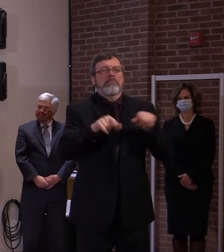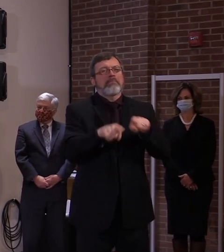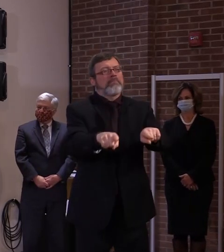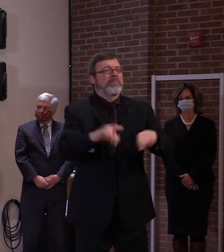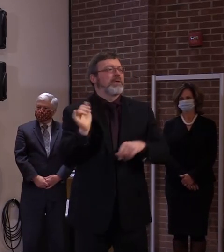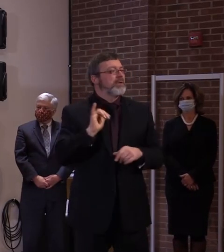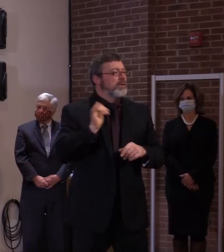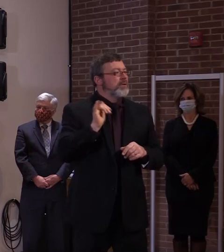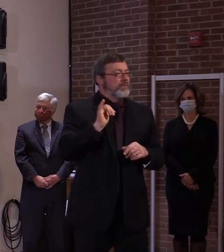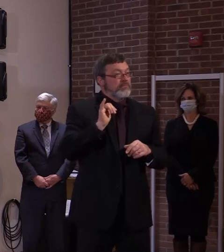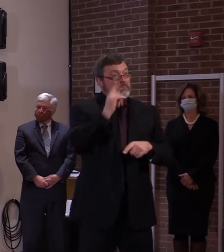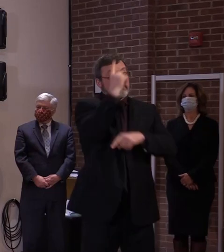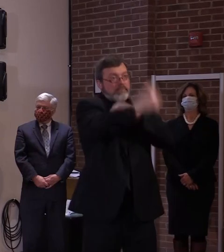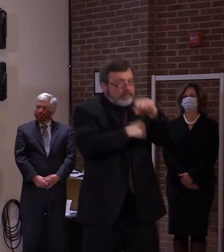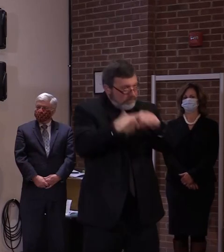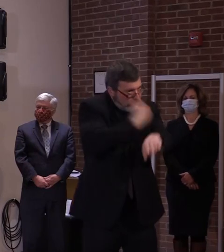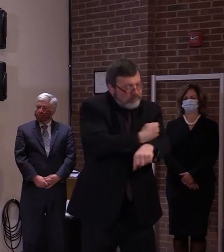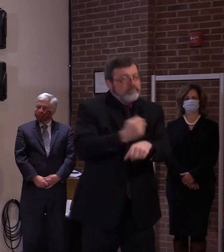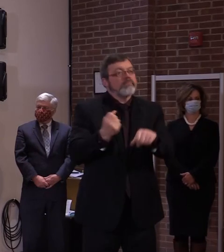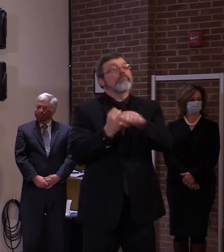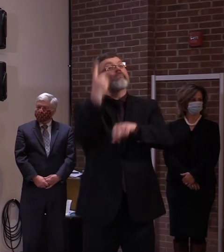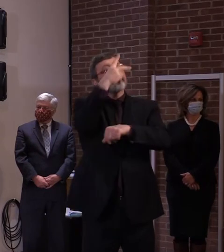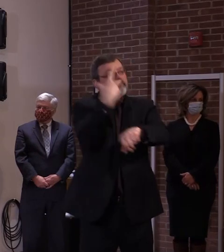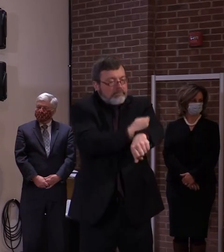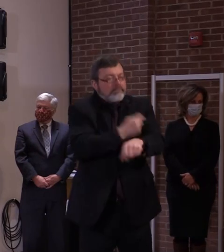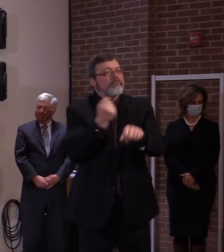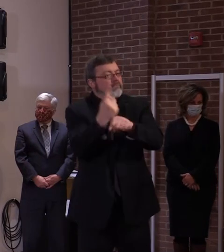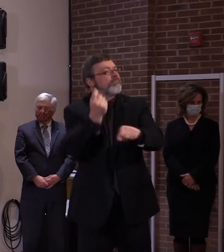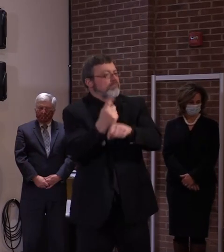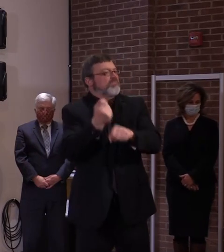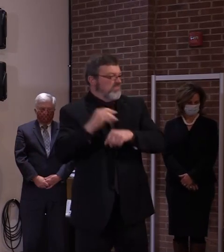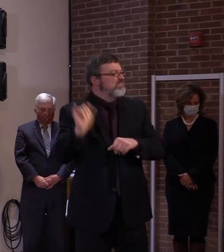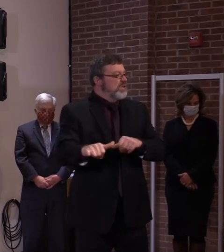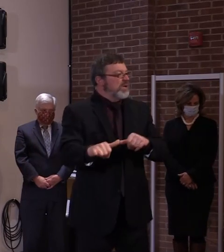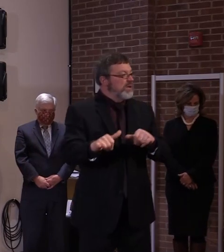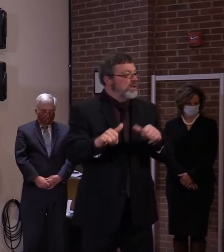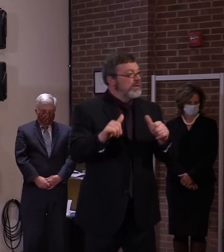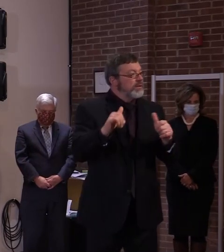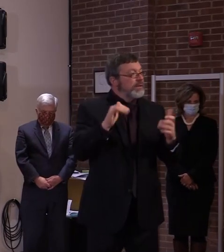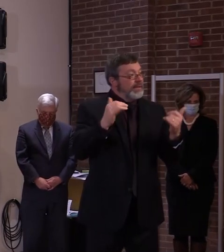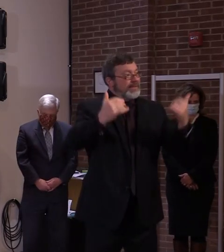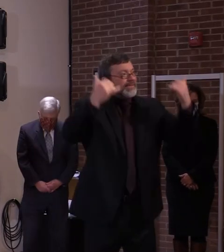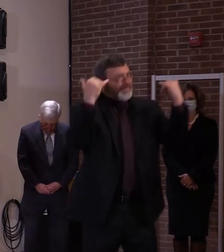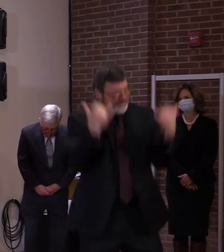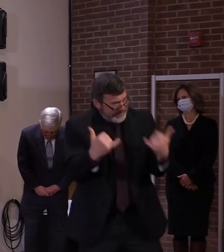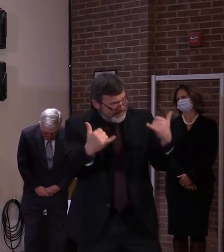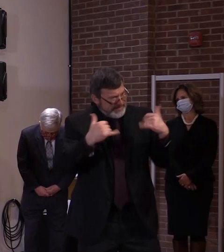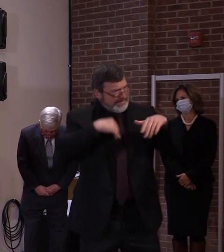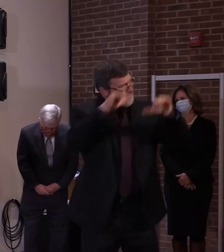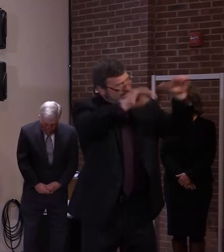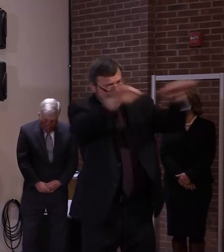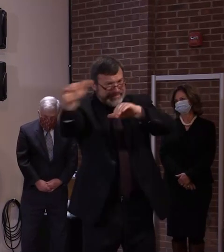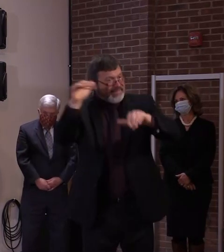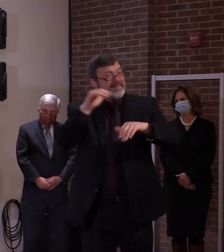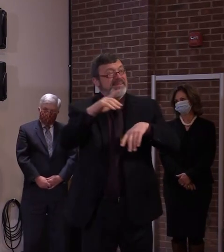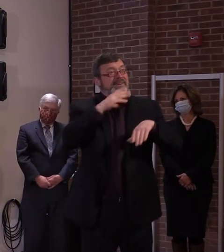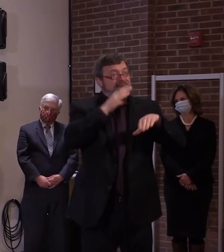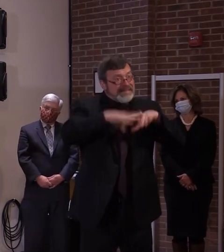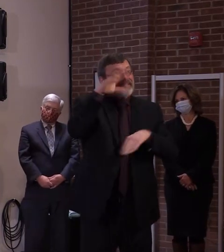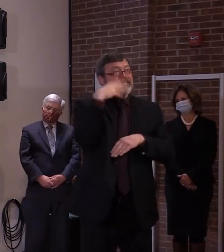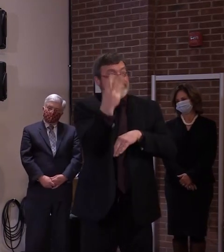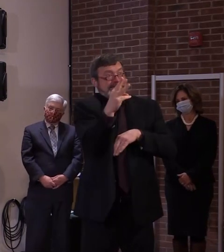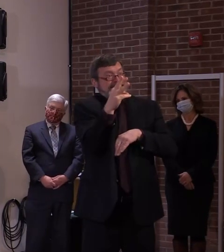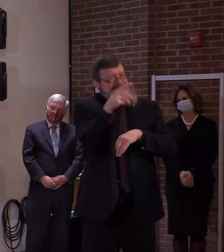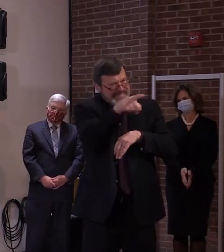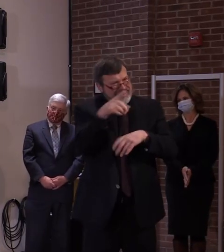anyone age 16 or older, get your booster shot as soon as you can. I'll repeat again, you are not